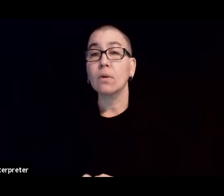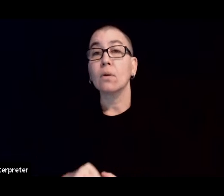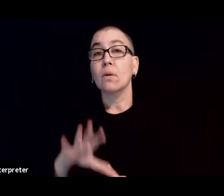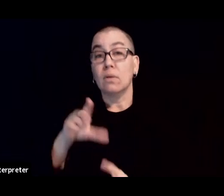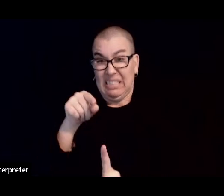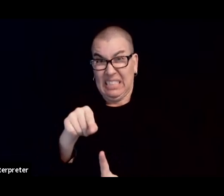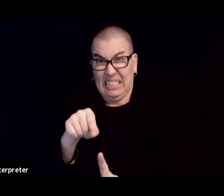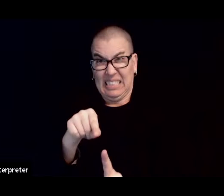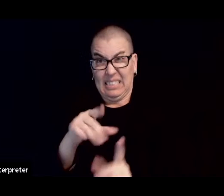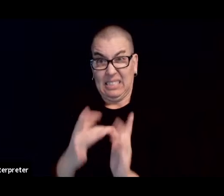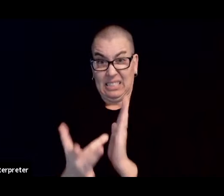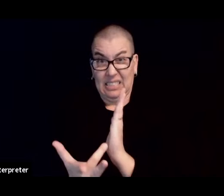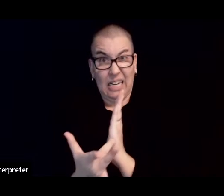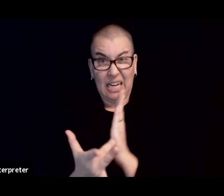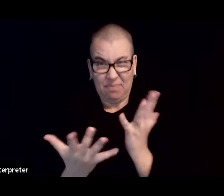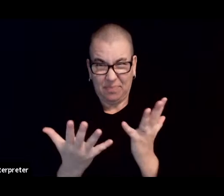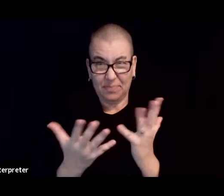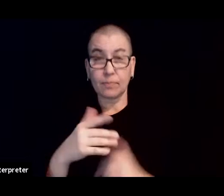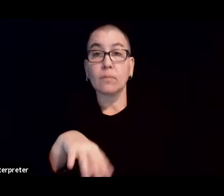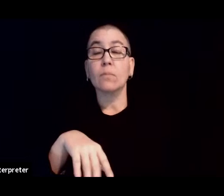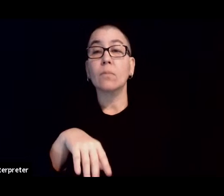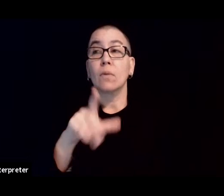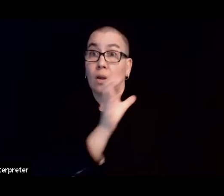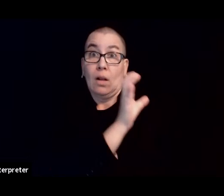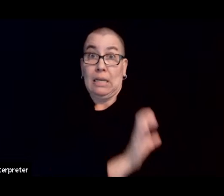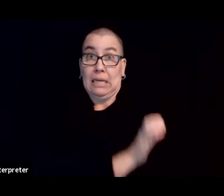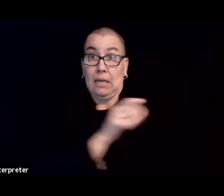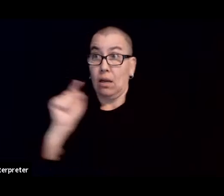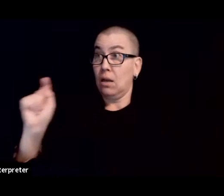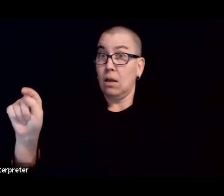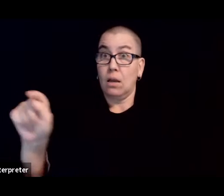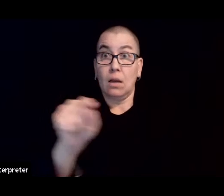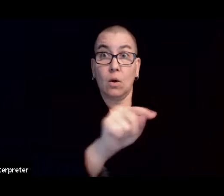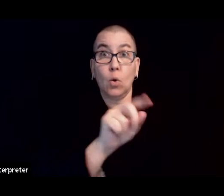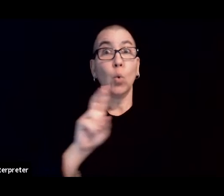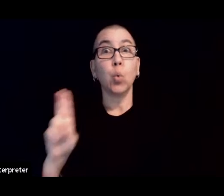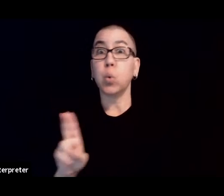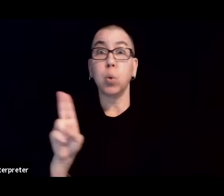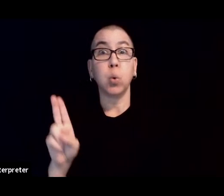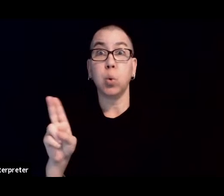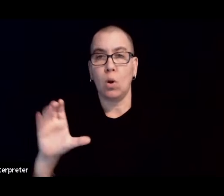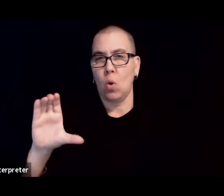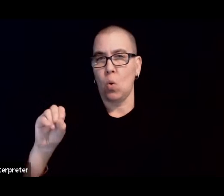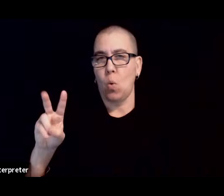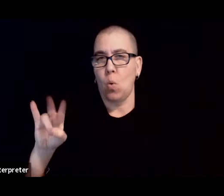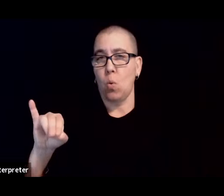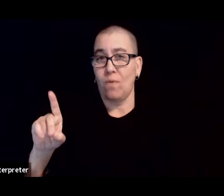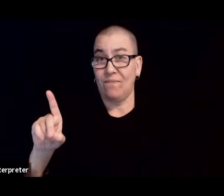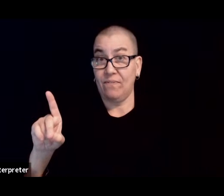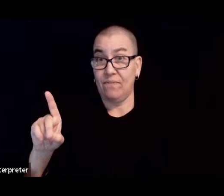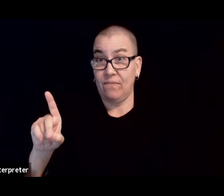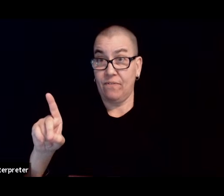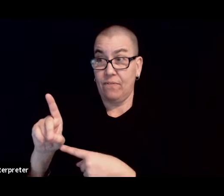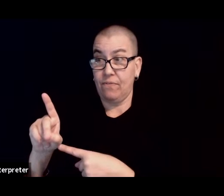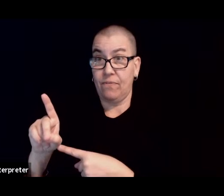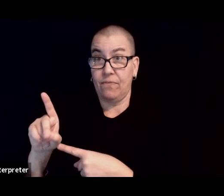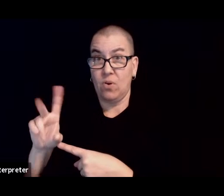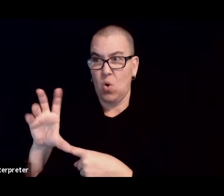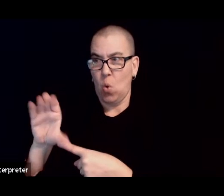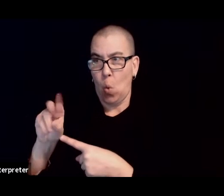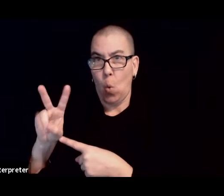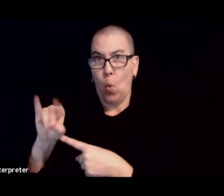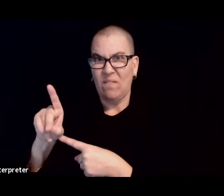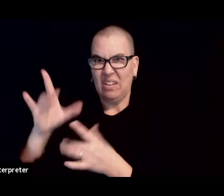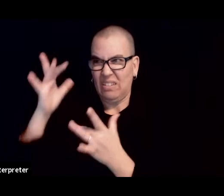that were done use COVID disease as the endpoint. And so that's what they use to determine how effective the vaccine